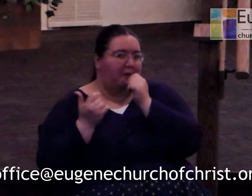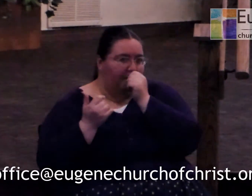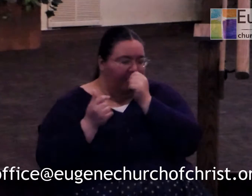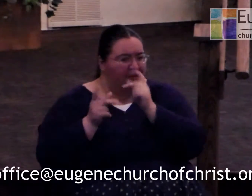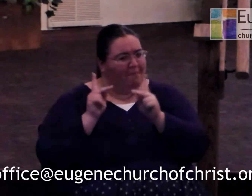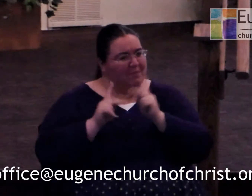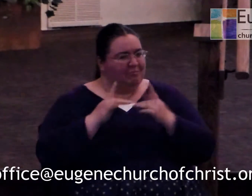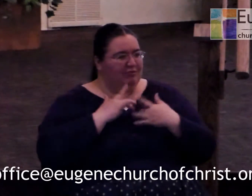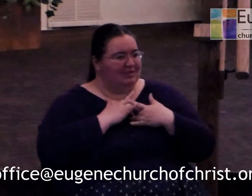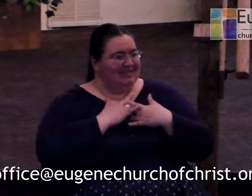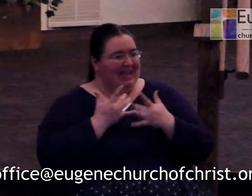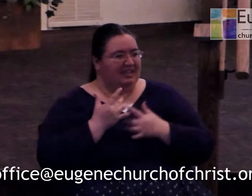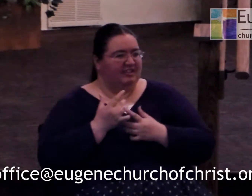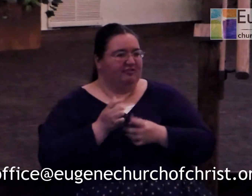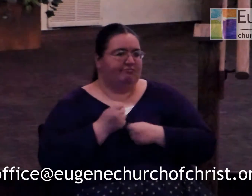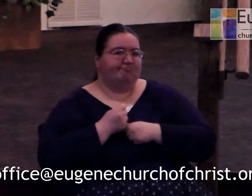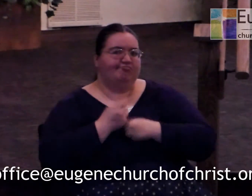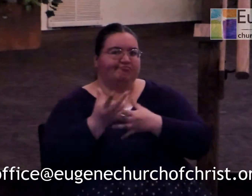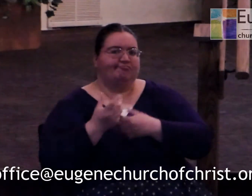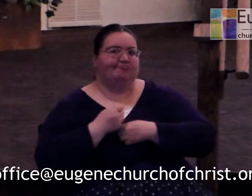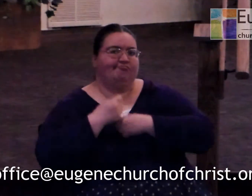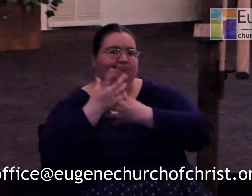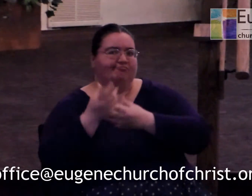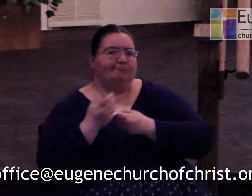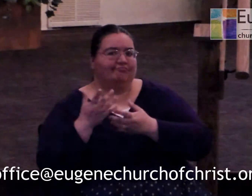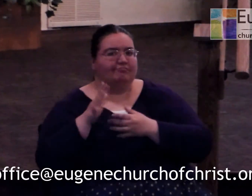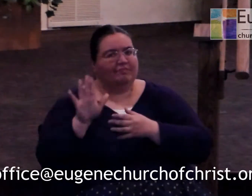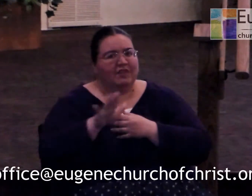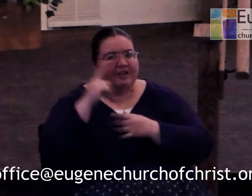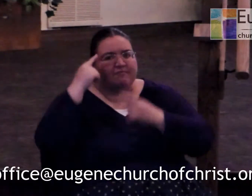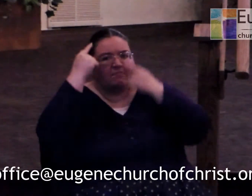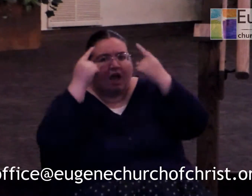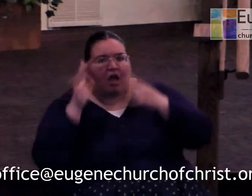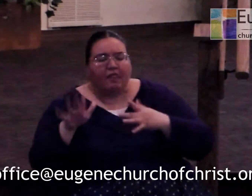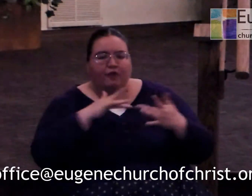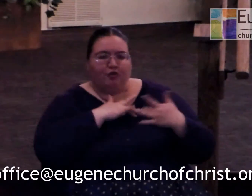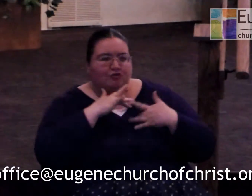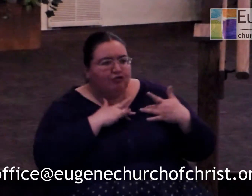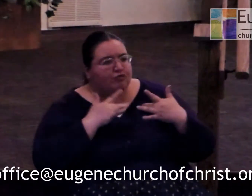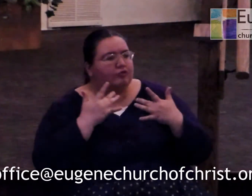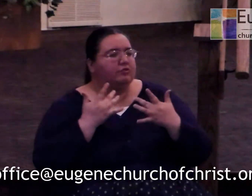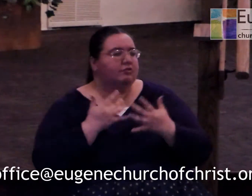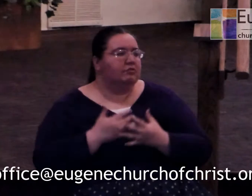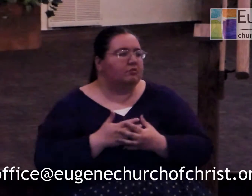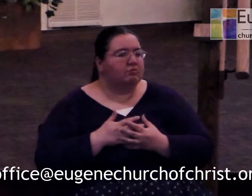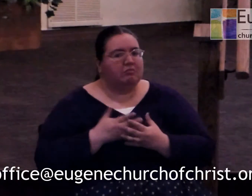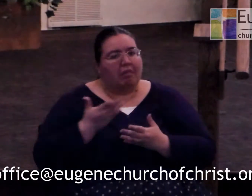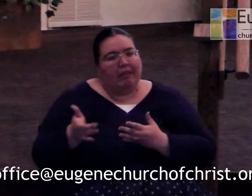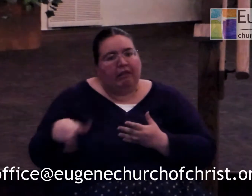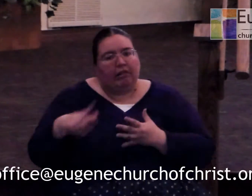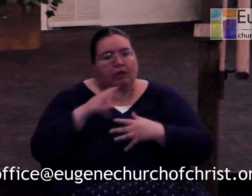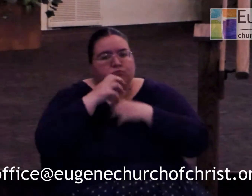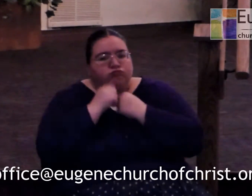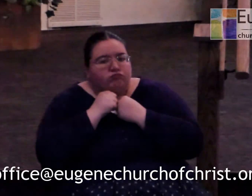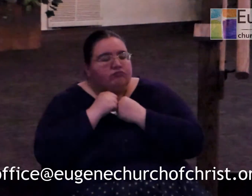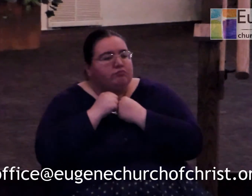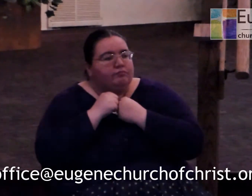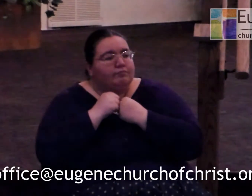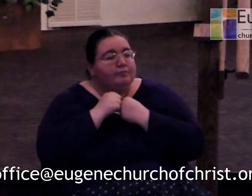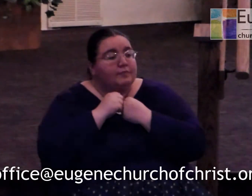share the things that they are thinking about, the things they care about, the things they're concerned about. I have a friend, Ben, who is an